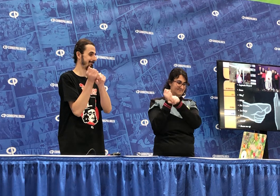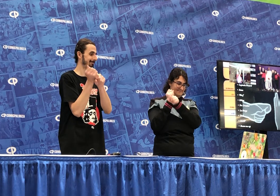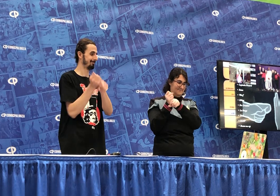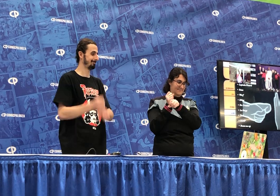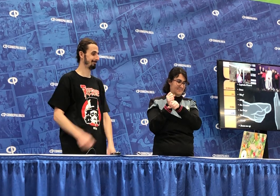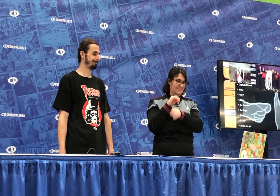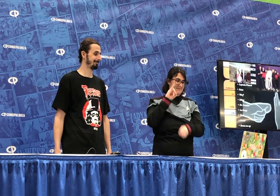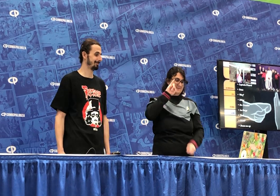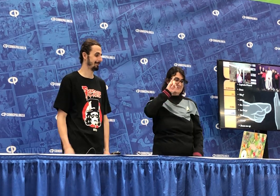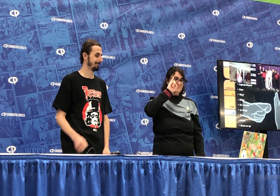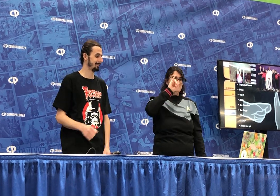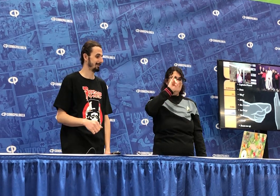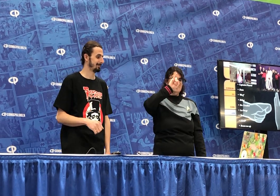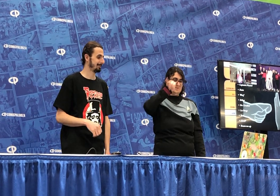Captain Cisco.